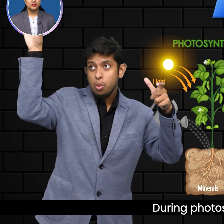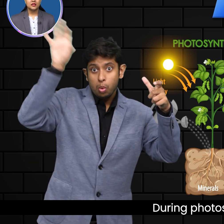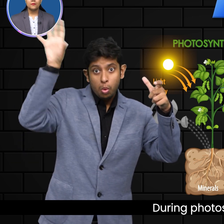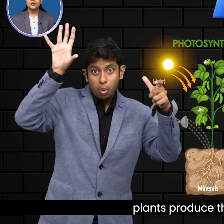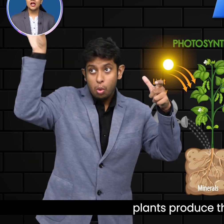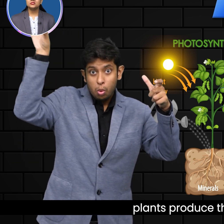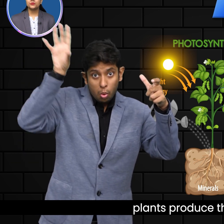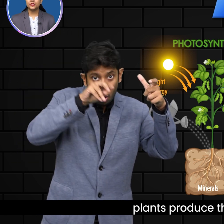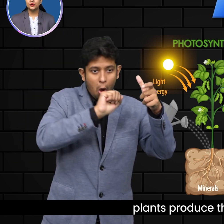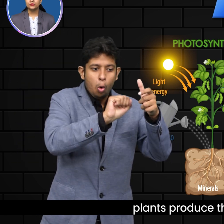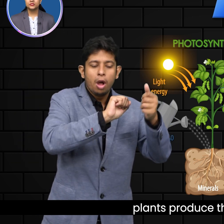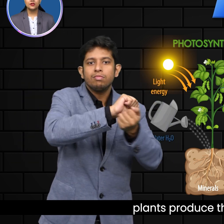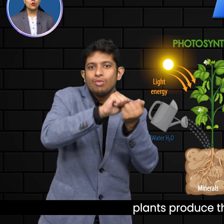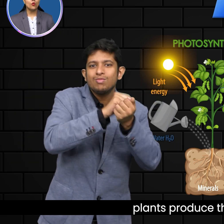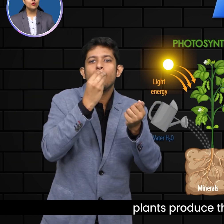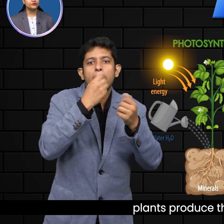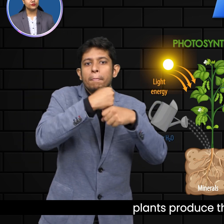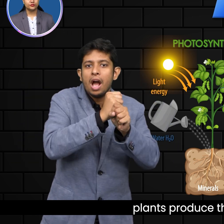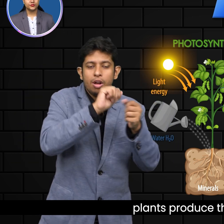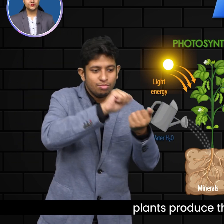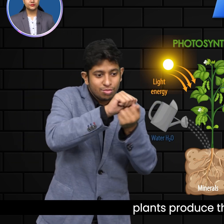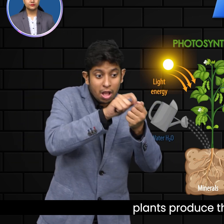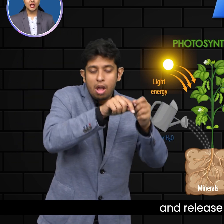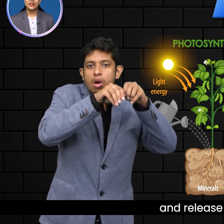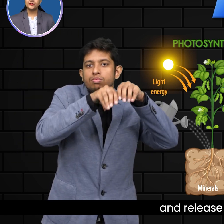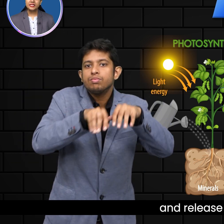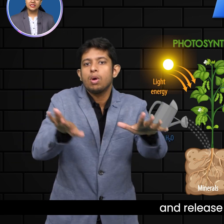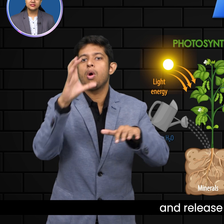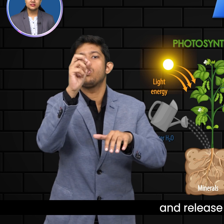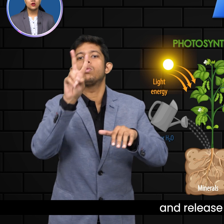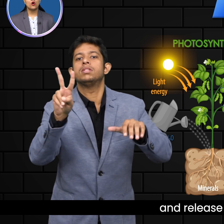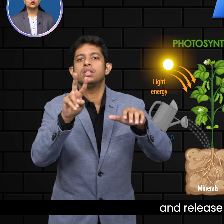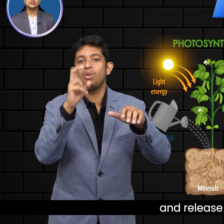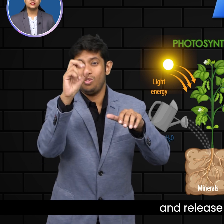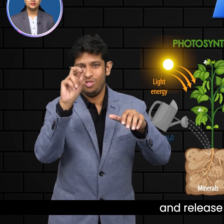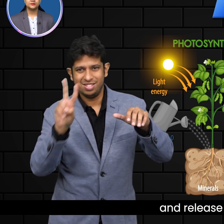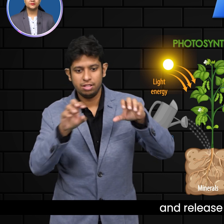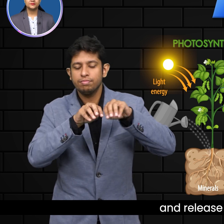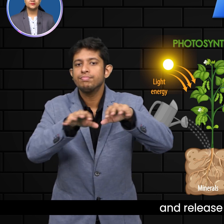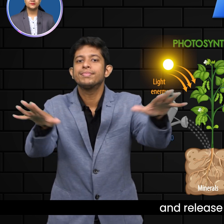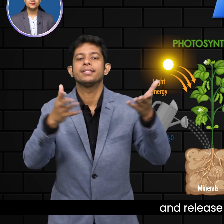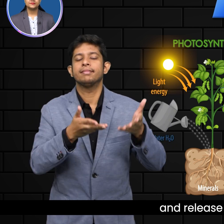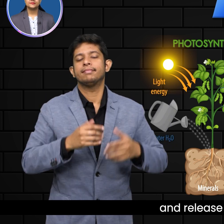photosynthesis, plants produce their own food and release oxygen,